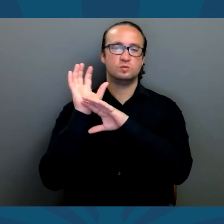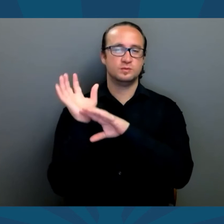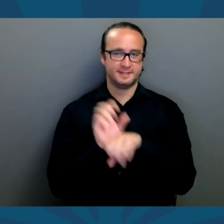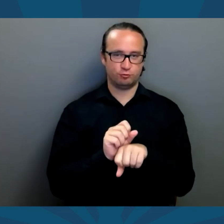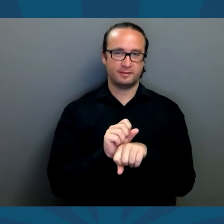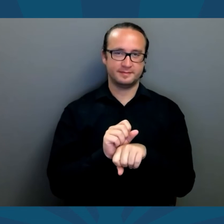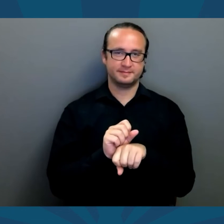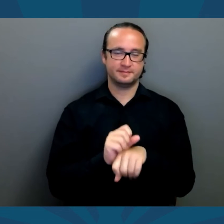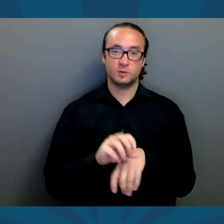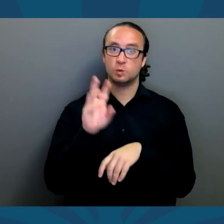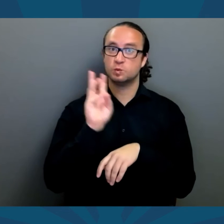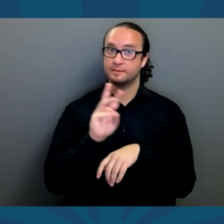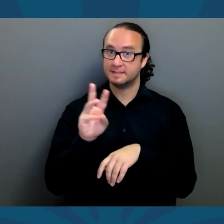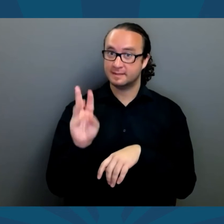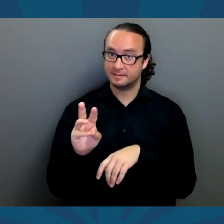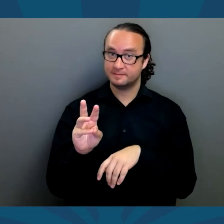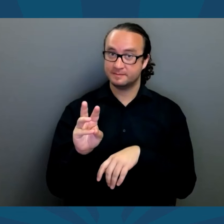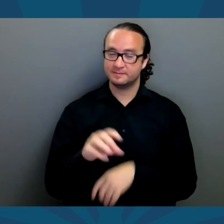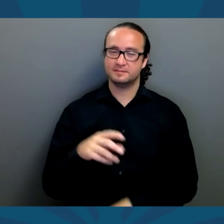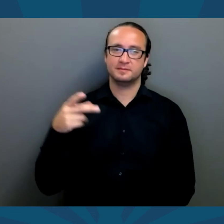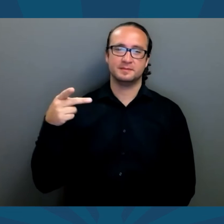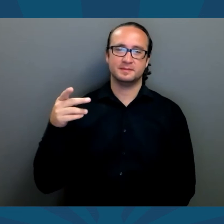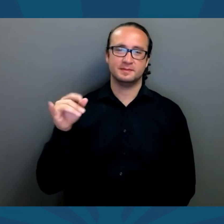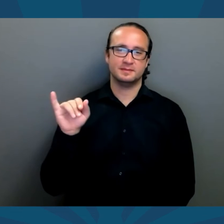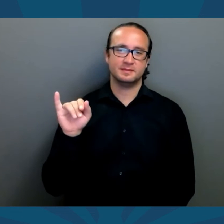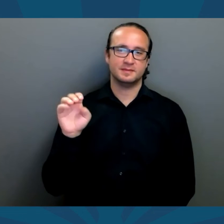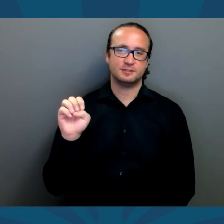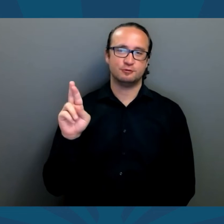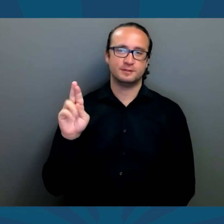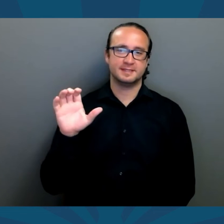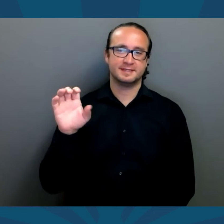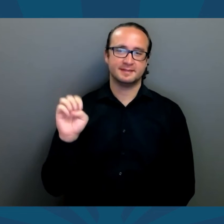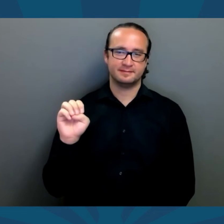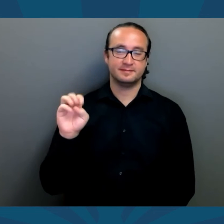Campaign funding, traditional. Website,